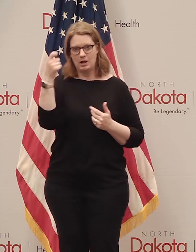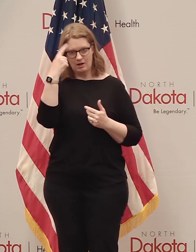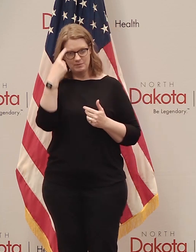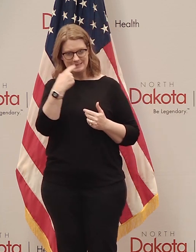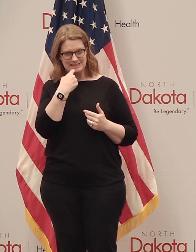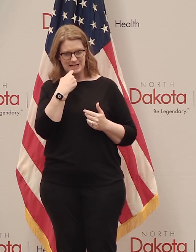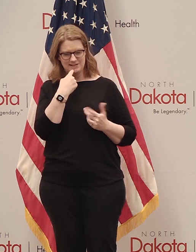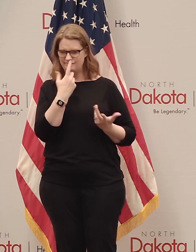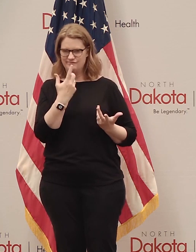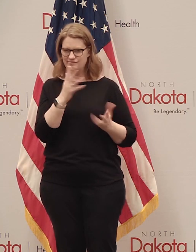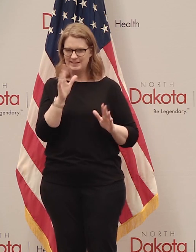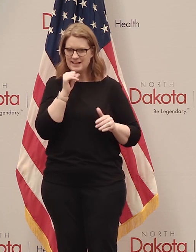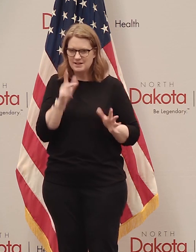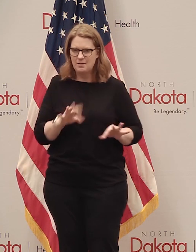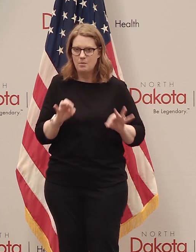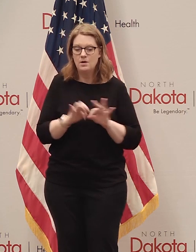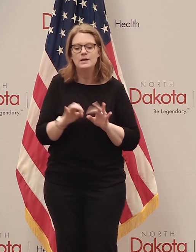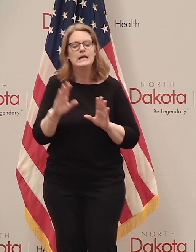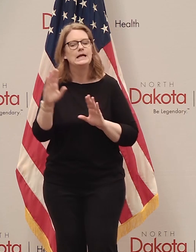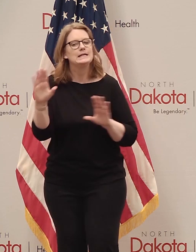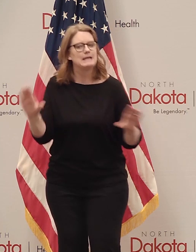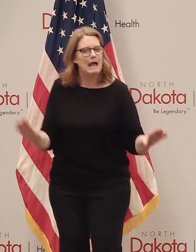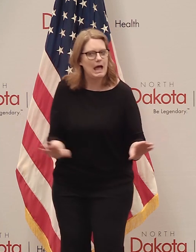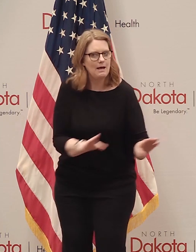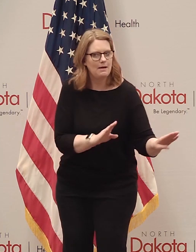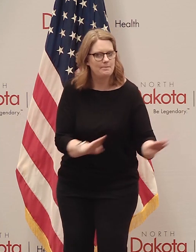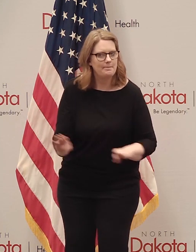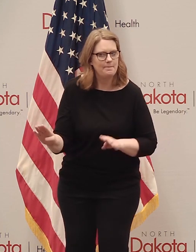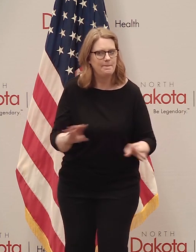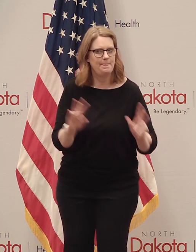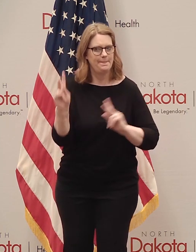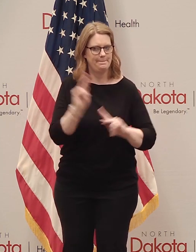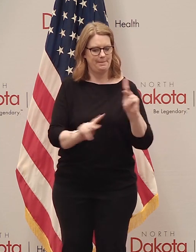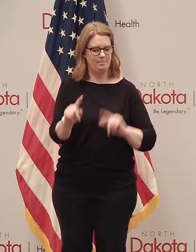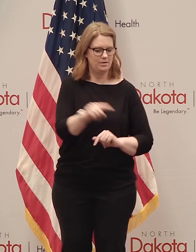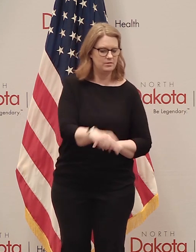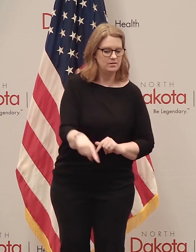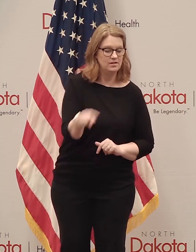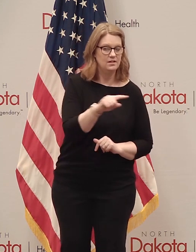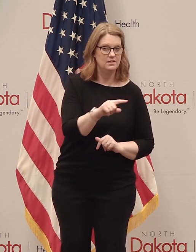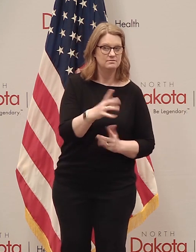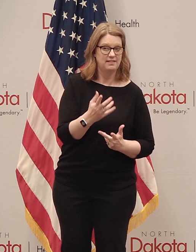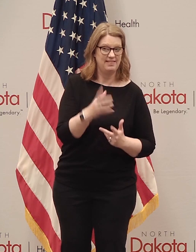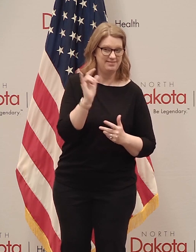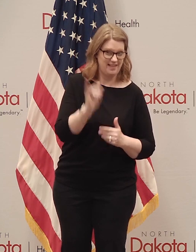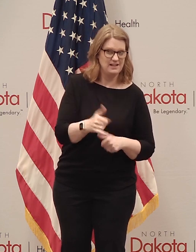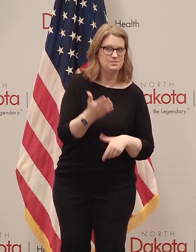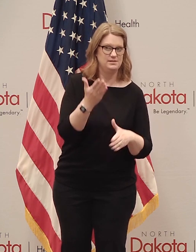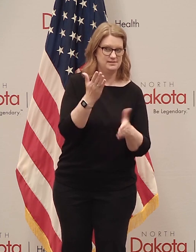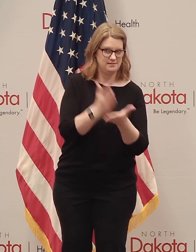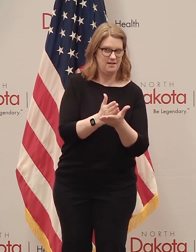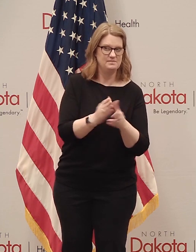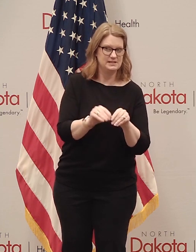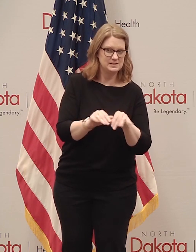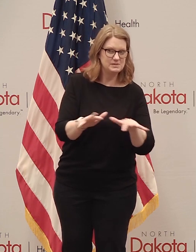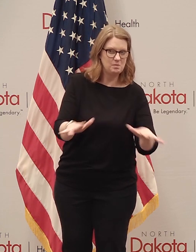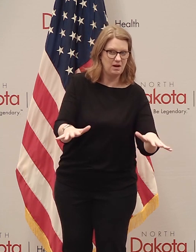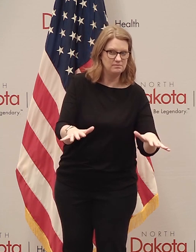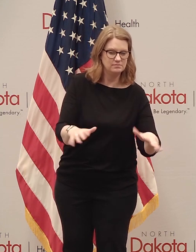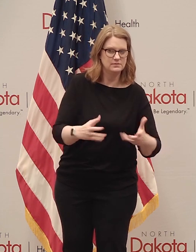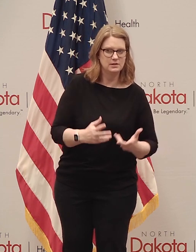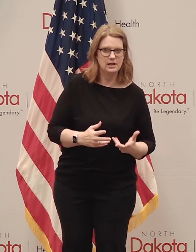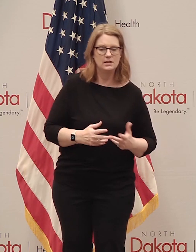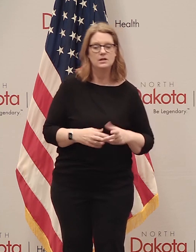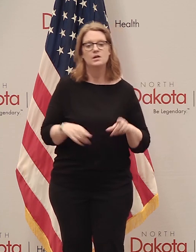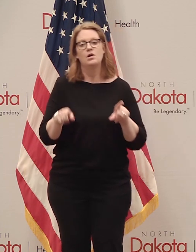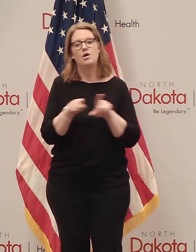people do, and it's the actions of individuals that prevent the spread of this virus from person to person. And with that, I would just want